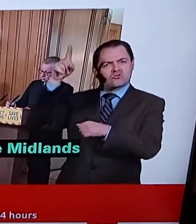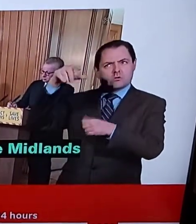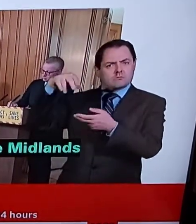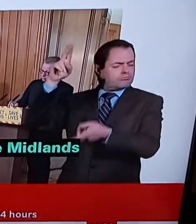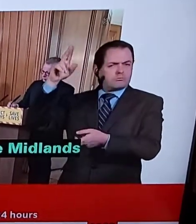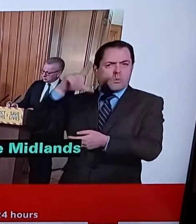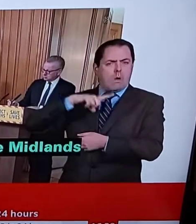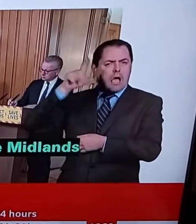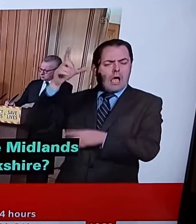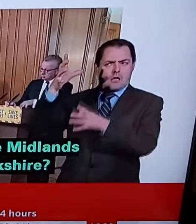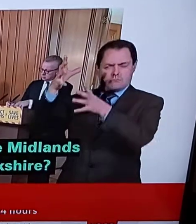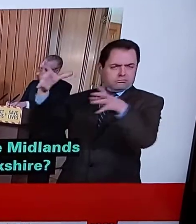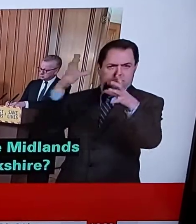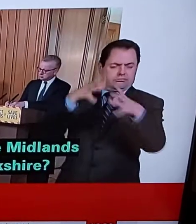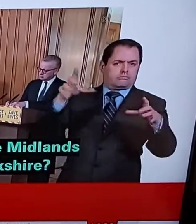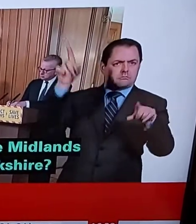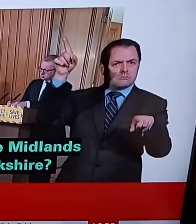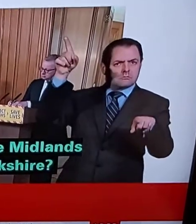Also,